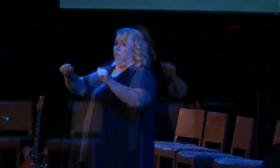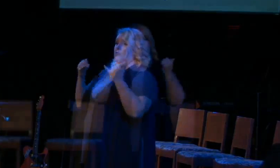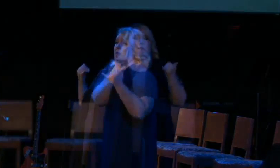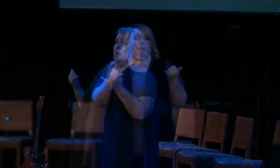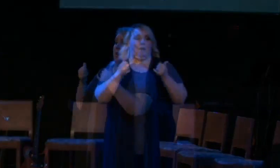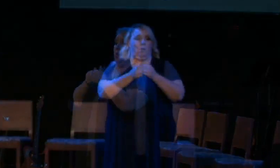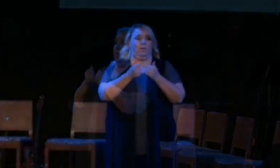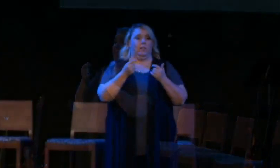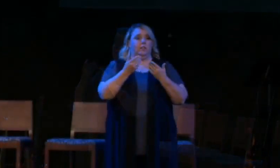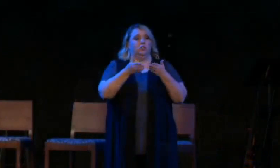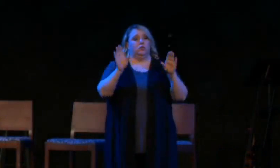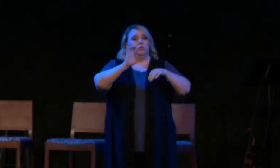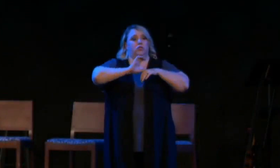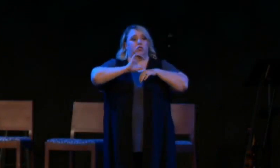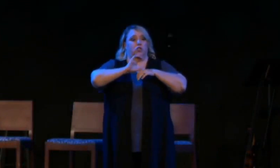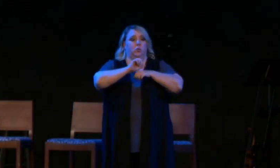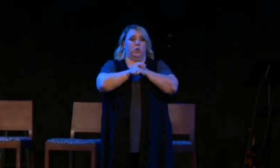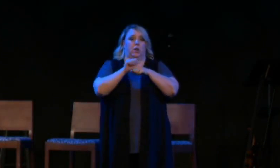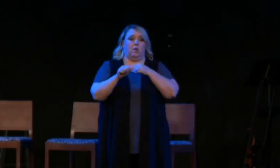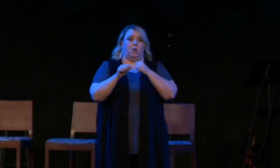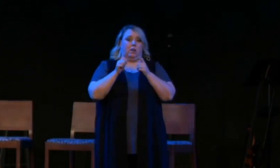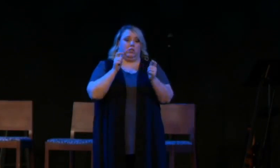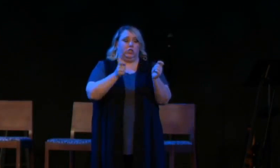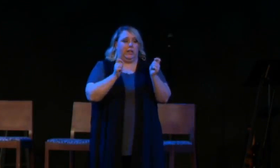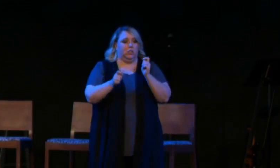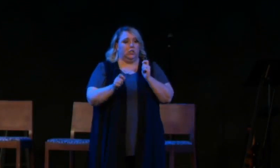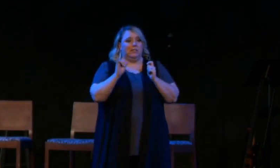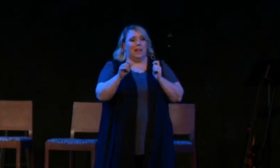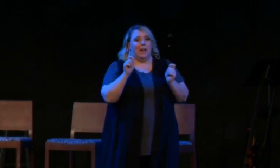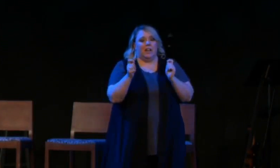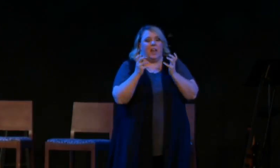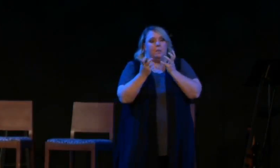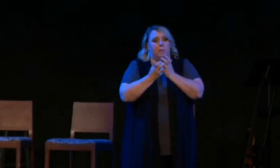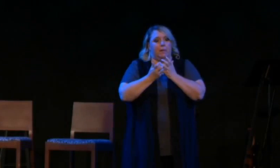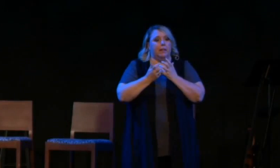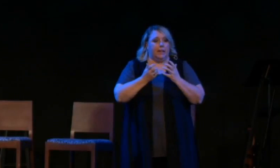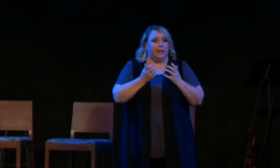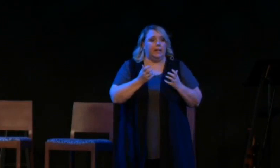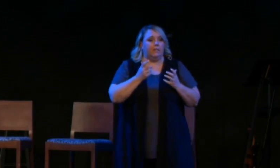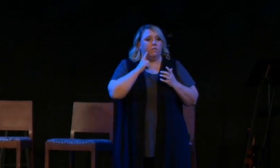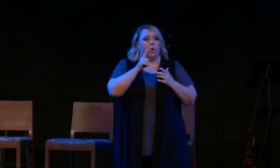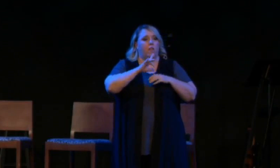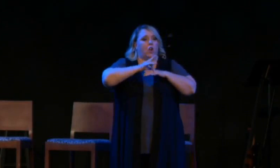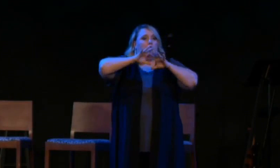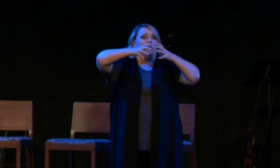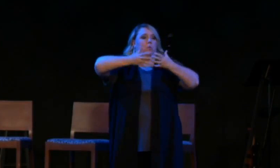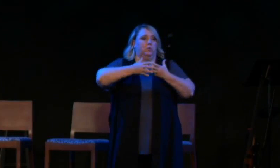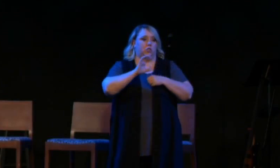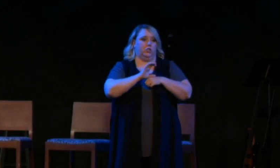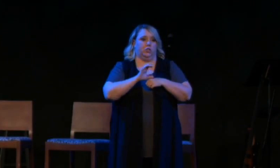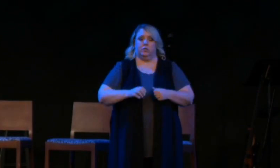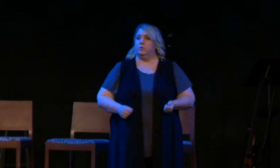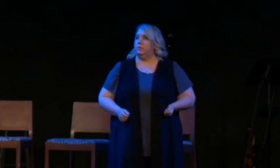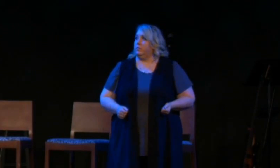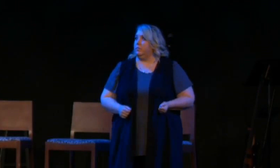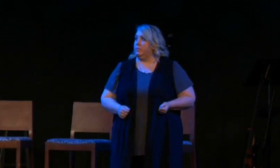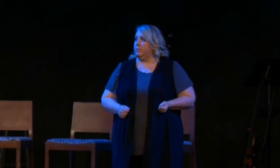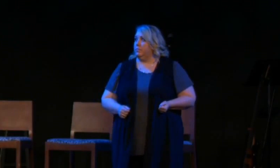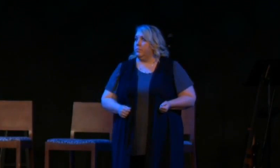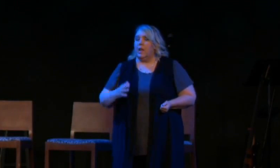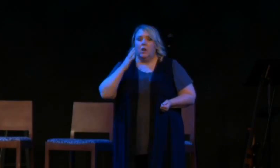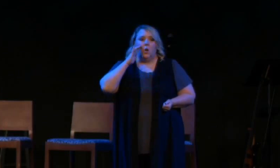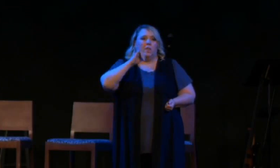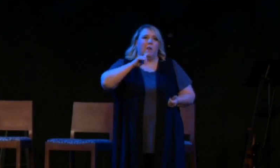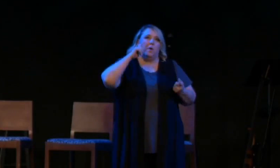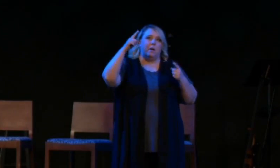general church working on additional changes to that adaptability of the global church. We know those are coming in 2020.